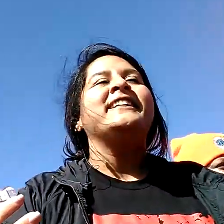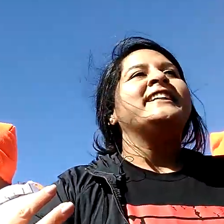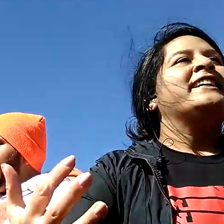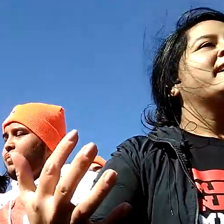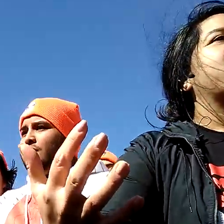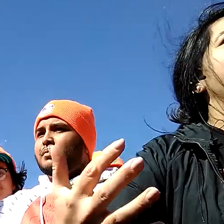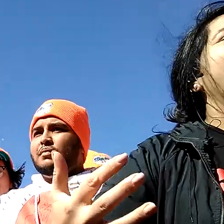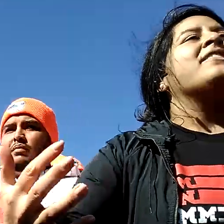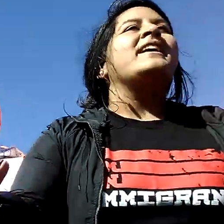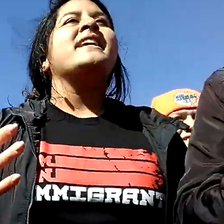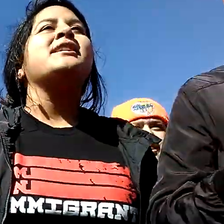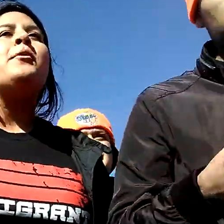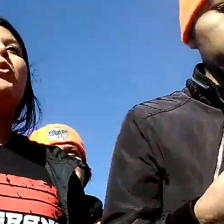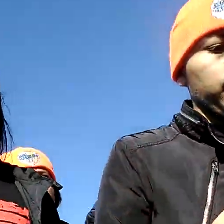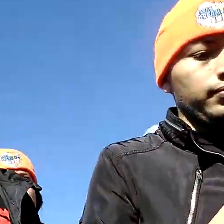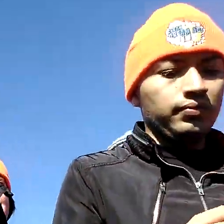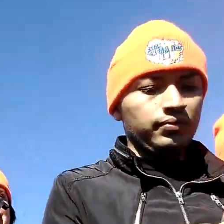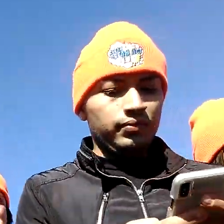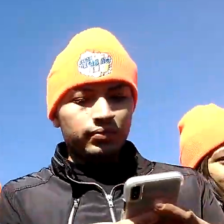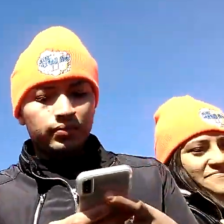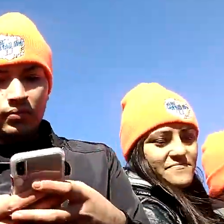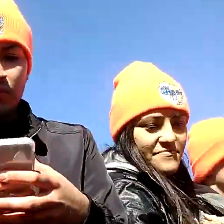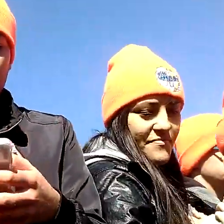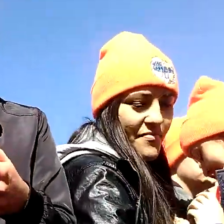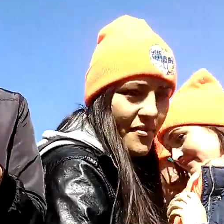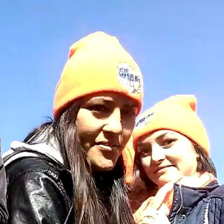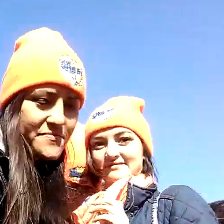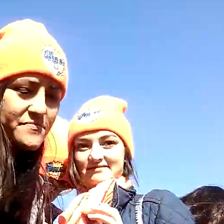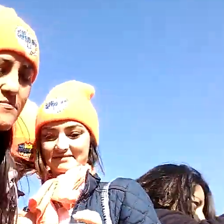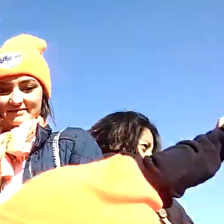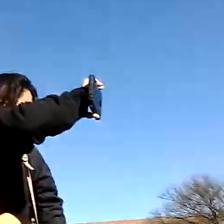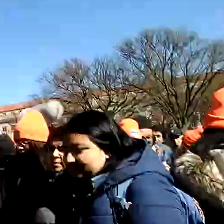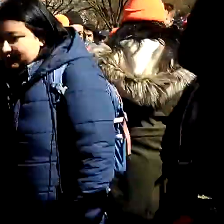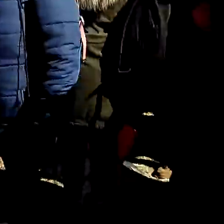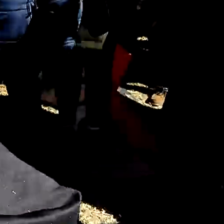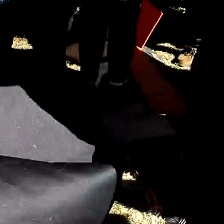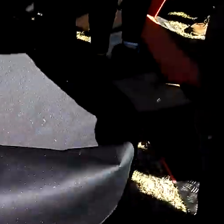come in. Come in. This is our movement family. All right?